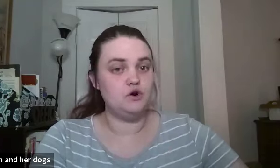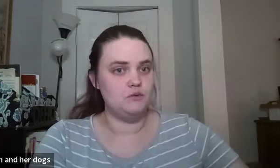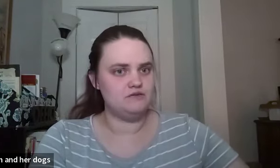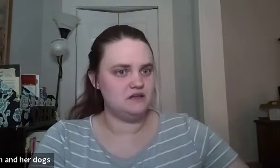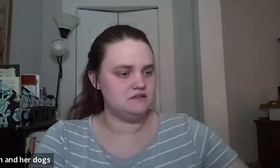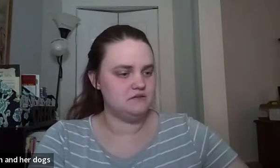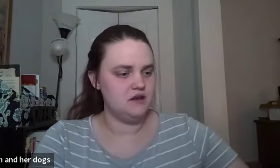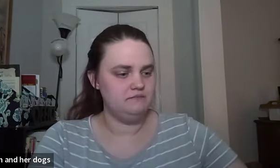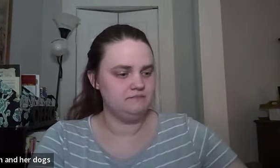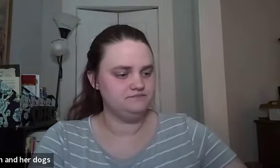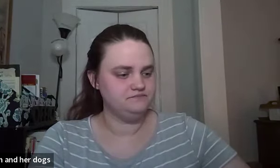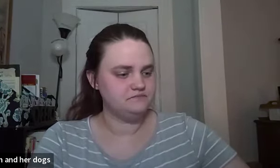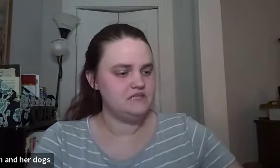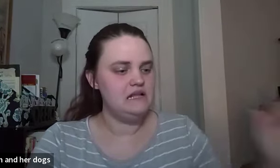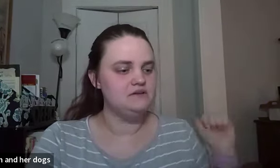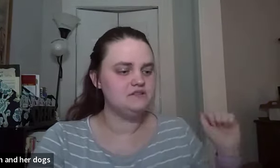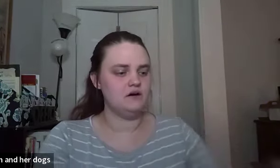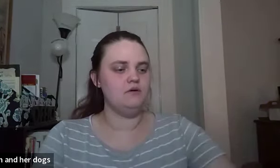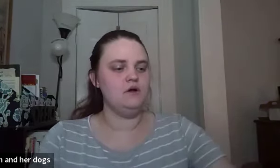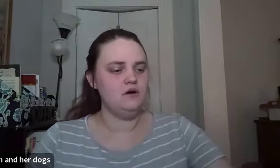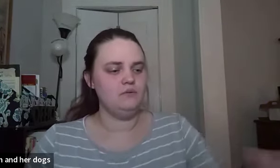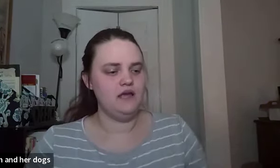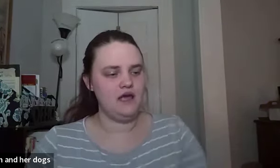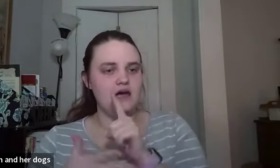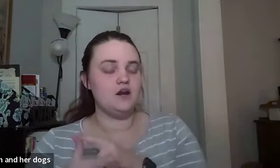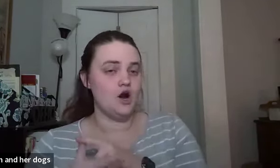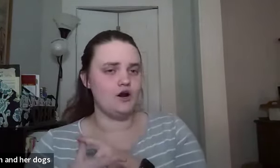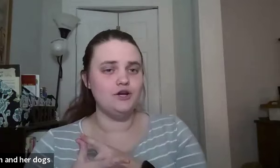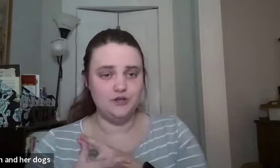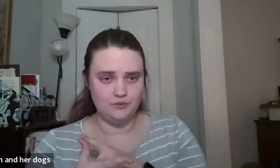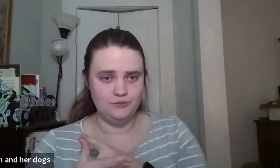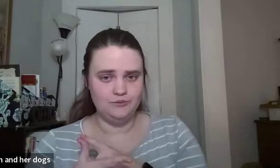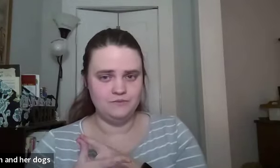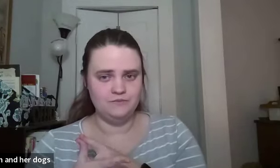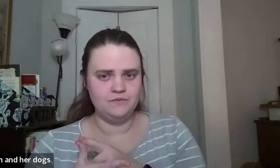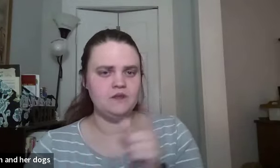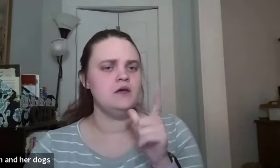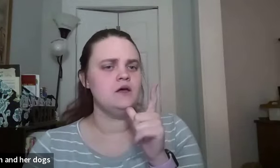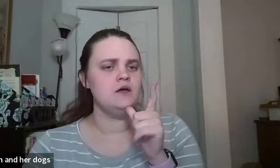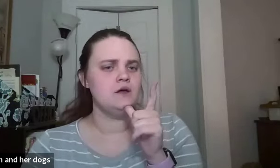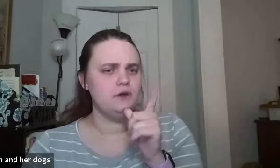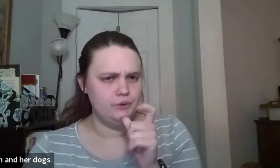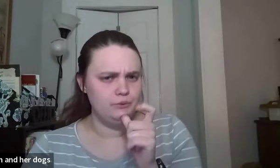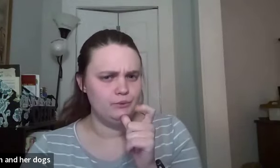our weather signs, okay? So we had our who, who.